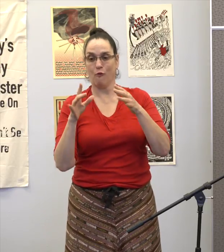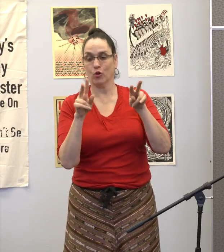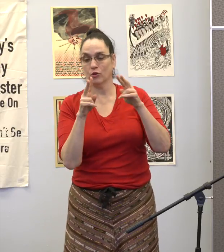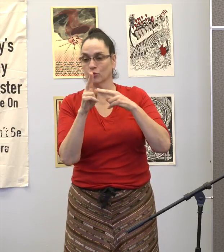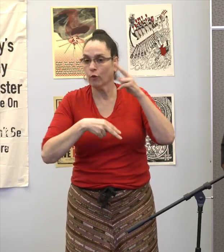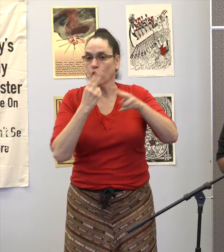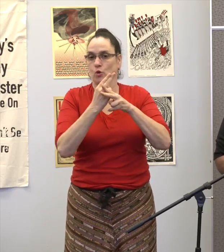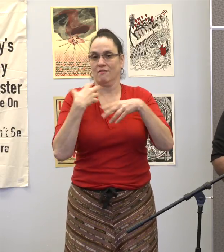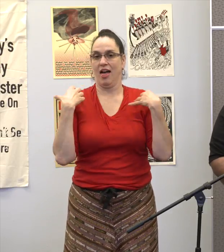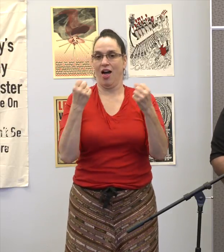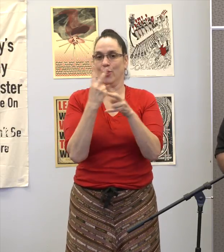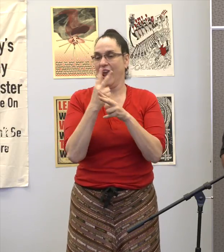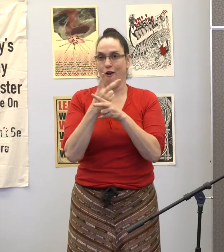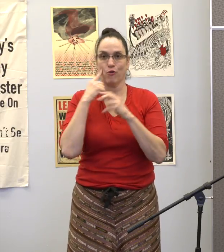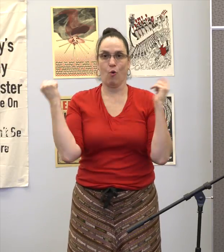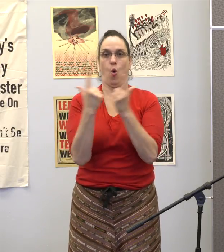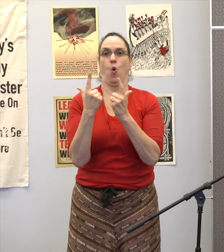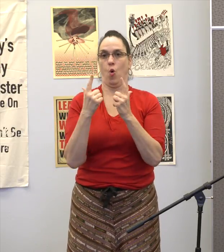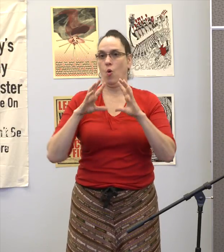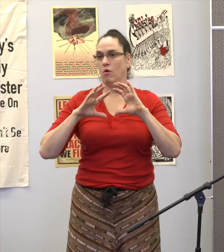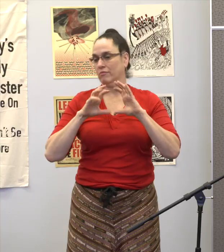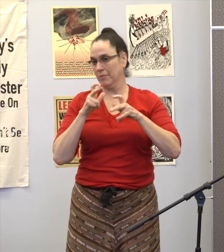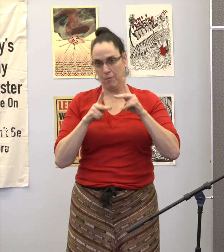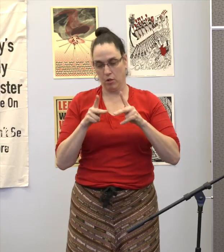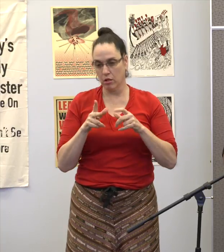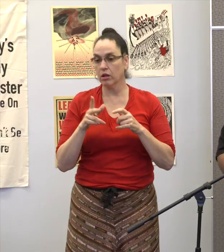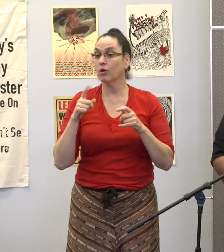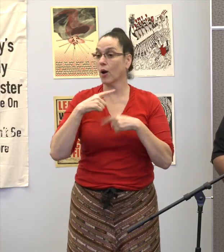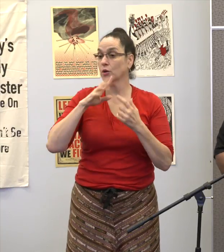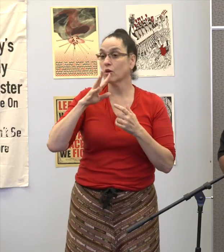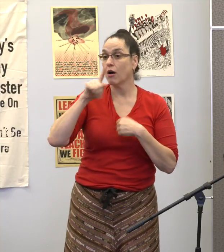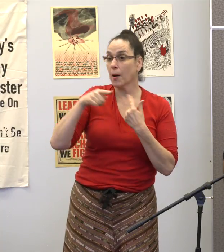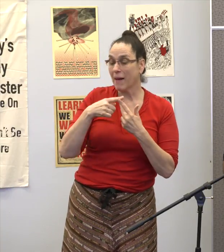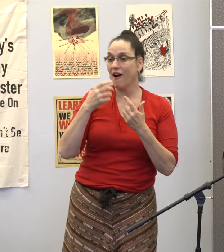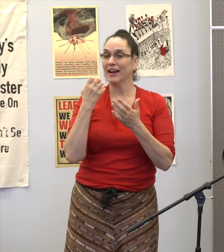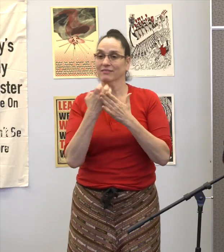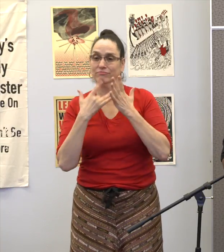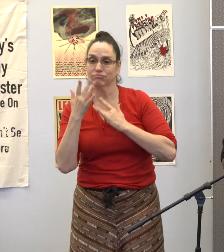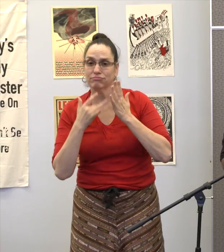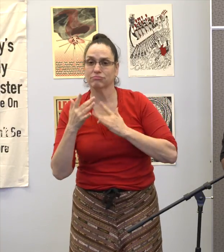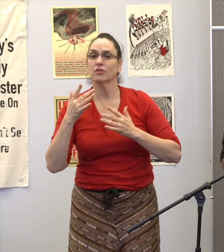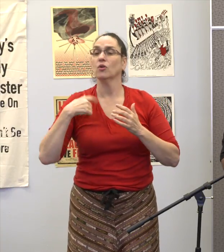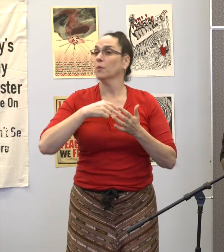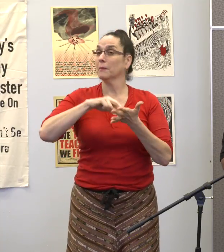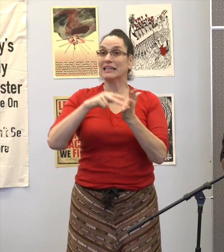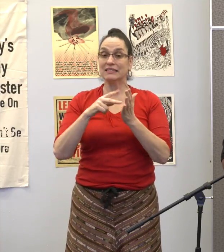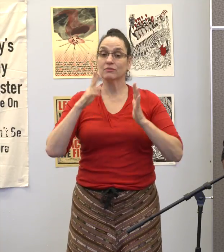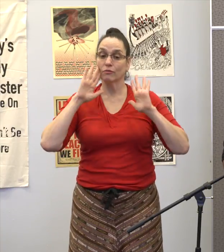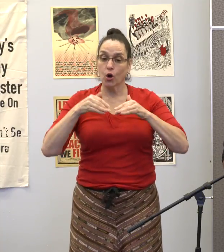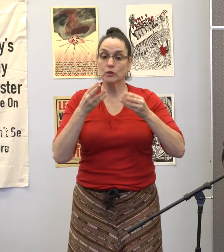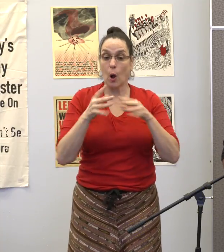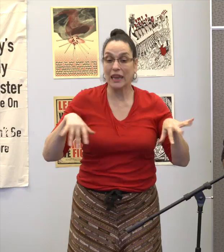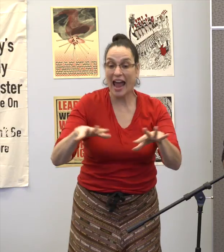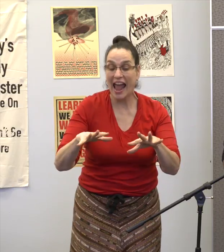citizens. When we talk about ecological devastation, we're talking about land, water, and air. We're not just talking